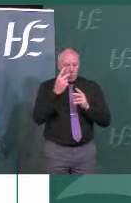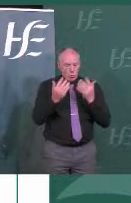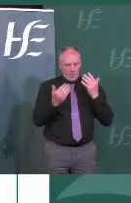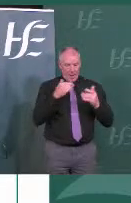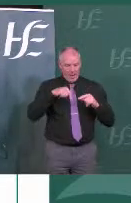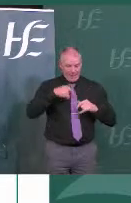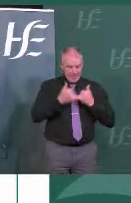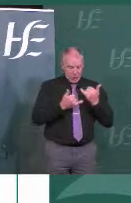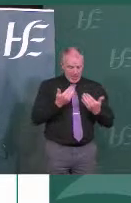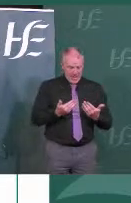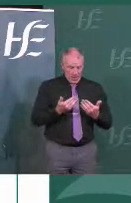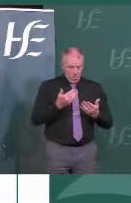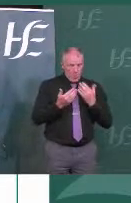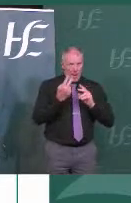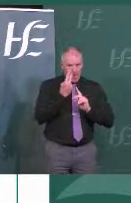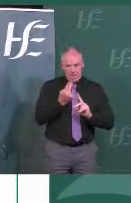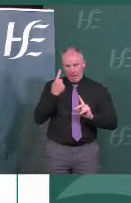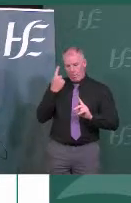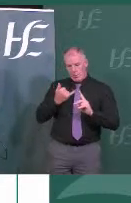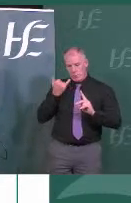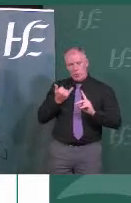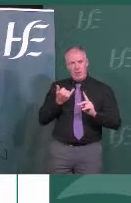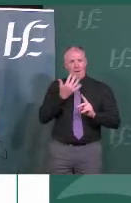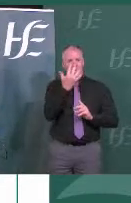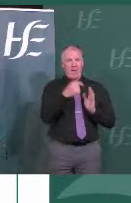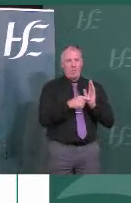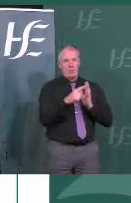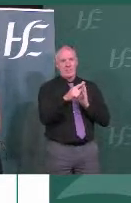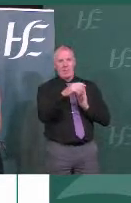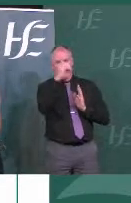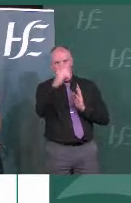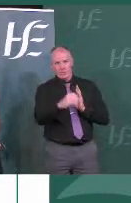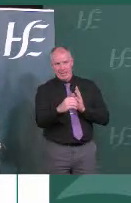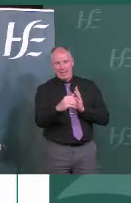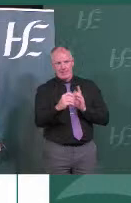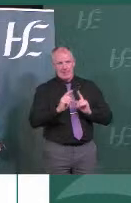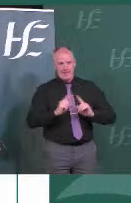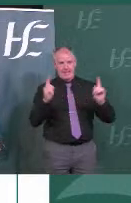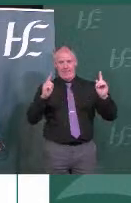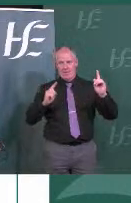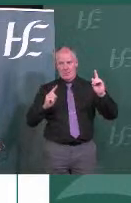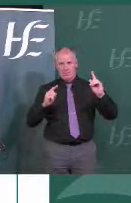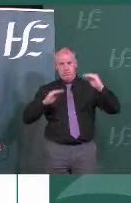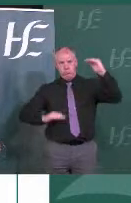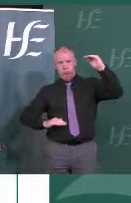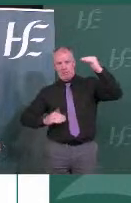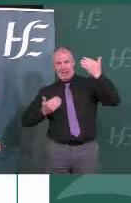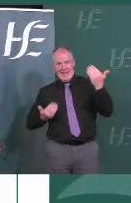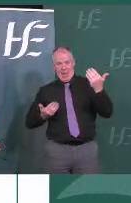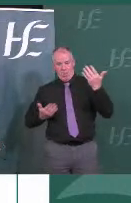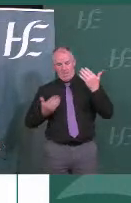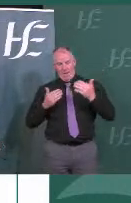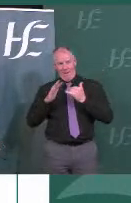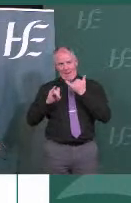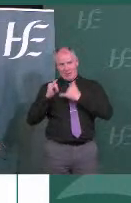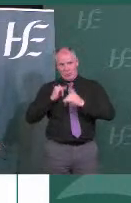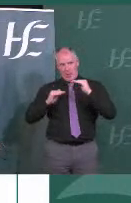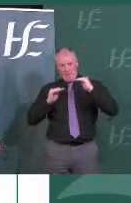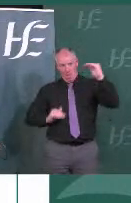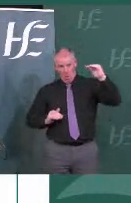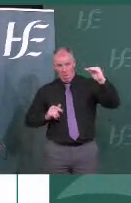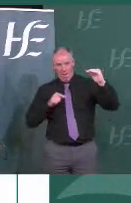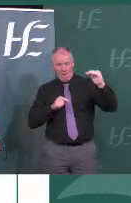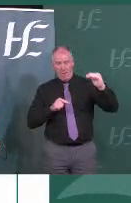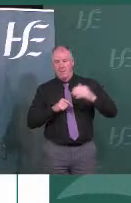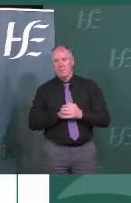year, you can see that it's 5.7% of a difference there compared to last year. So